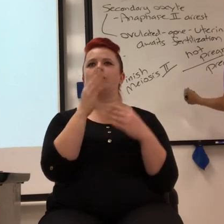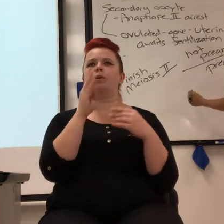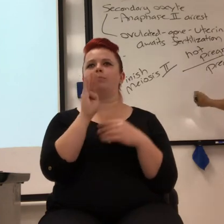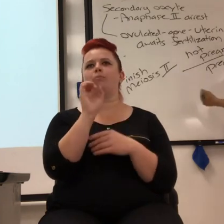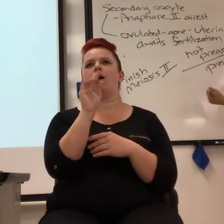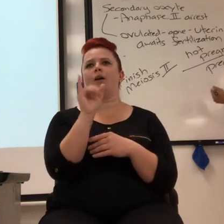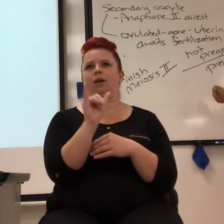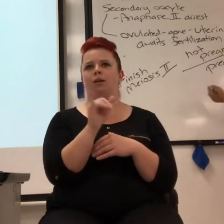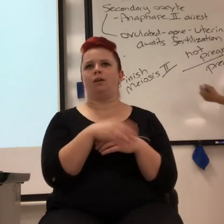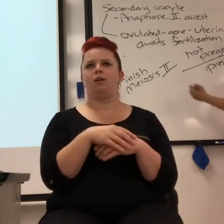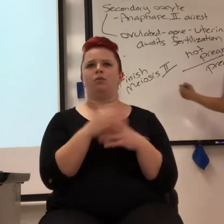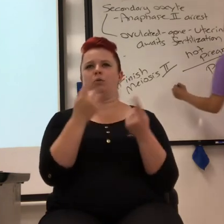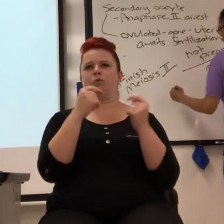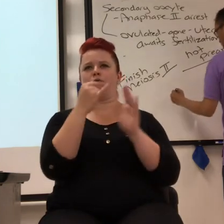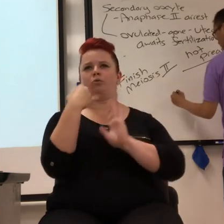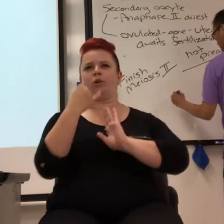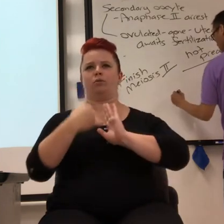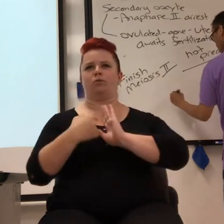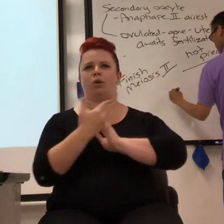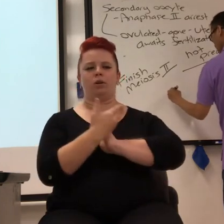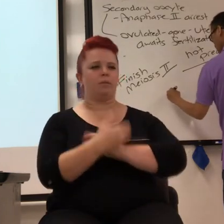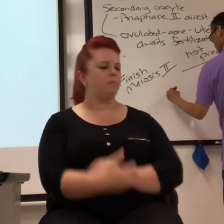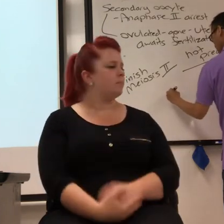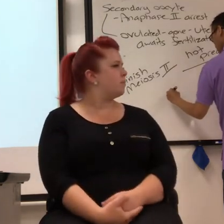See if I can give you a visual on this.